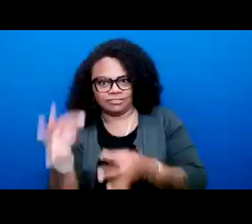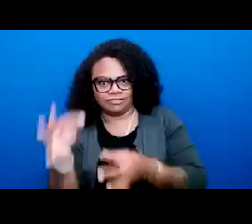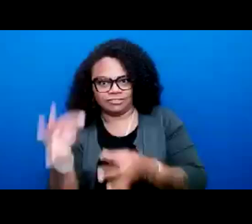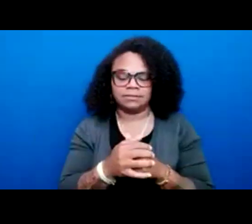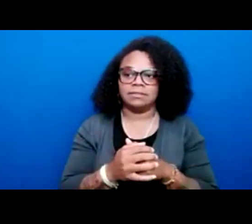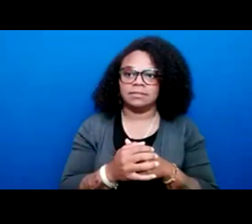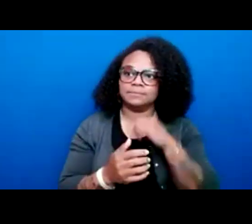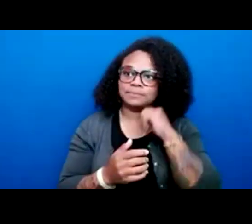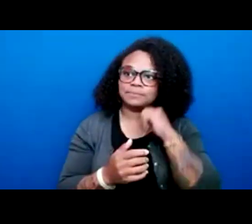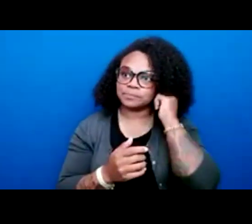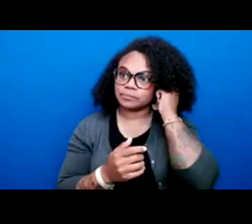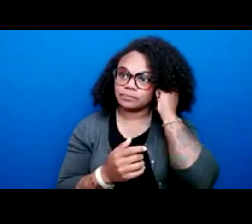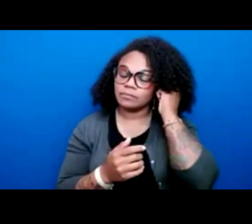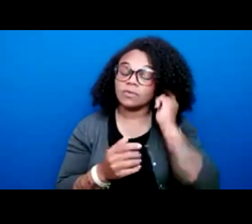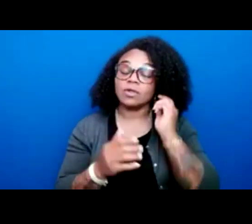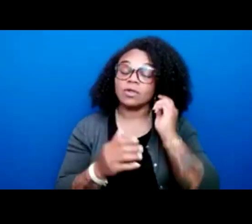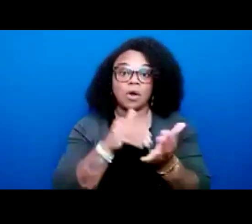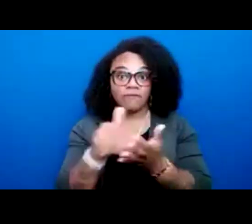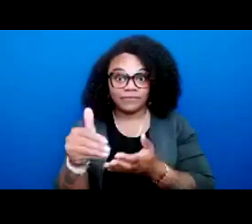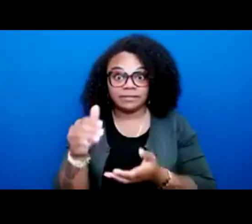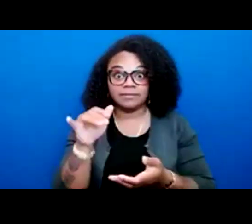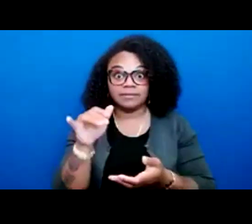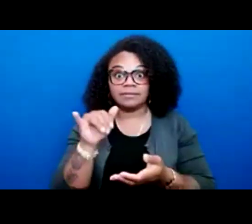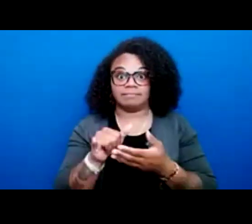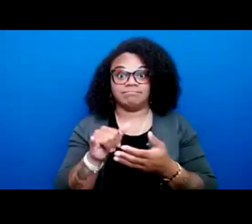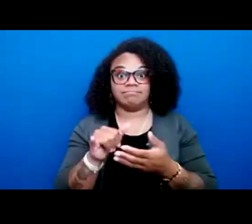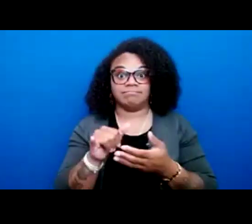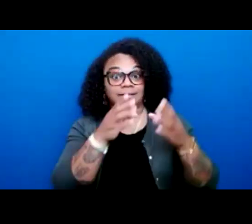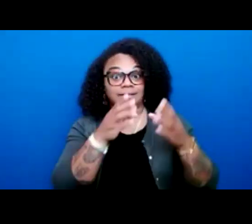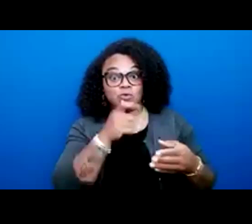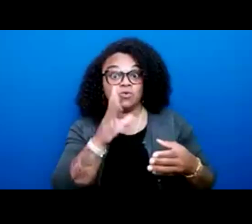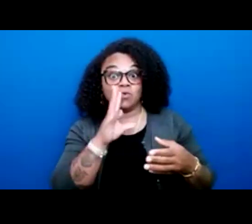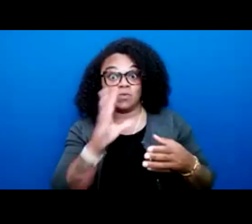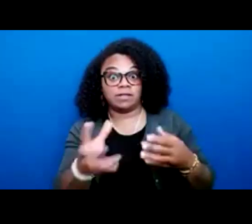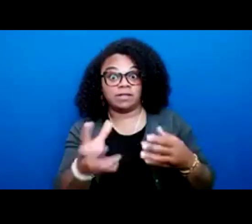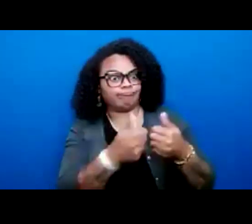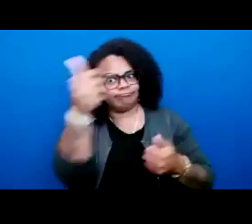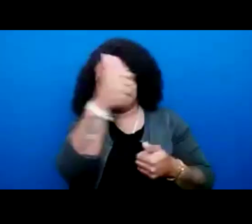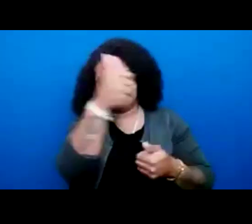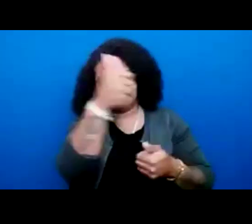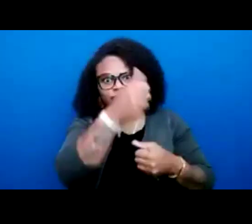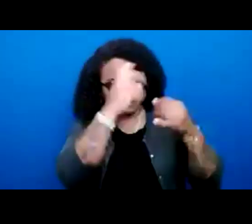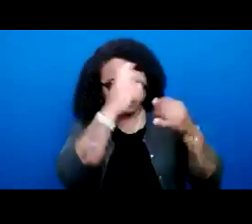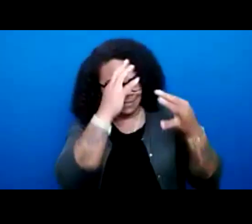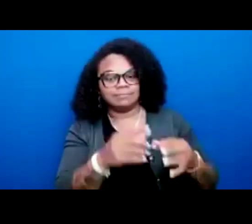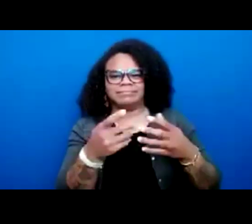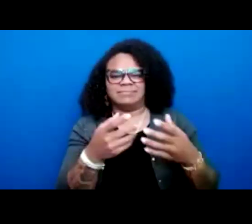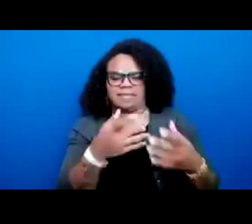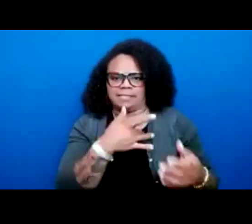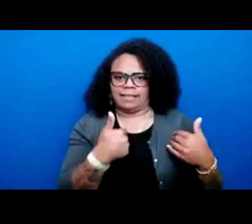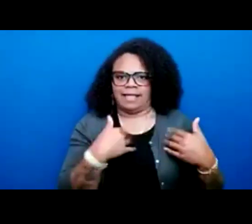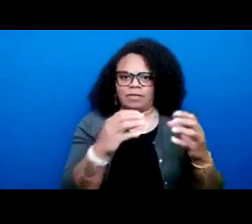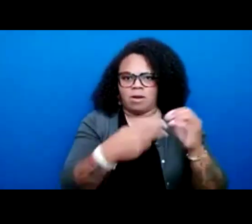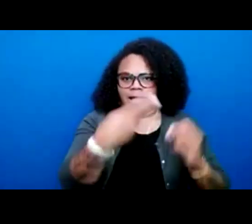There's a lot of times the decision making authority is tied directly to the percentage, but not